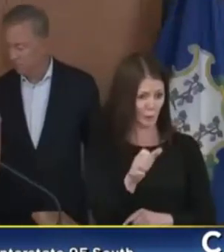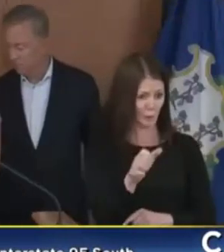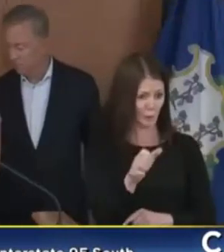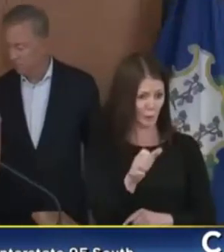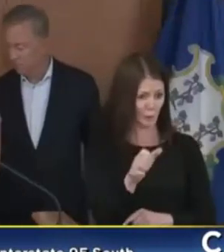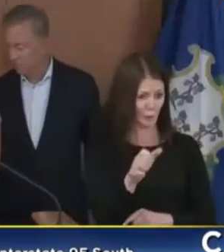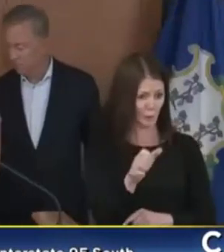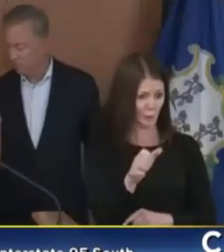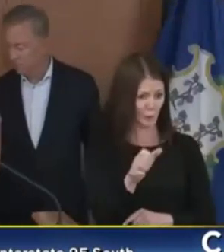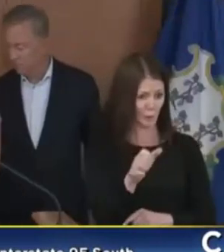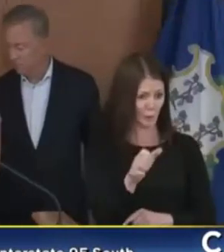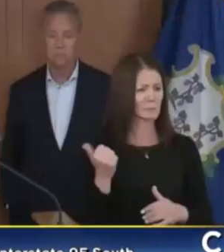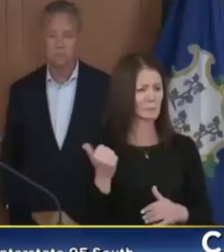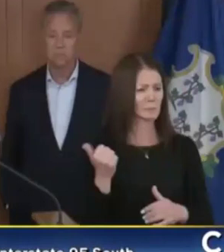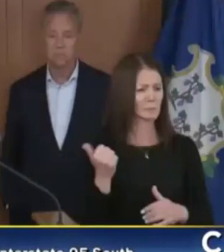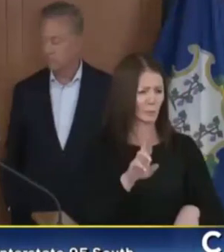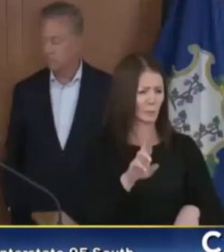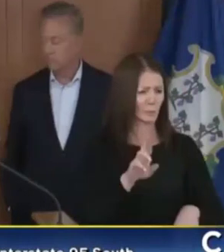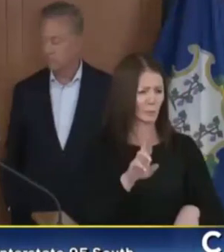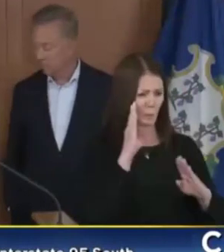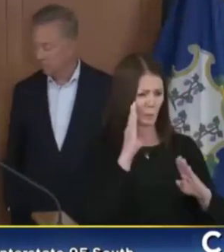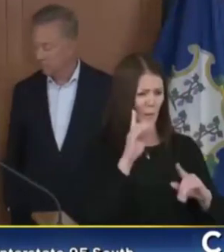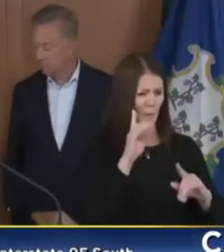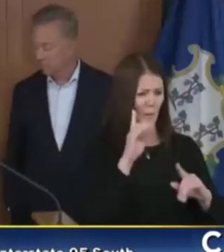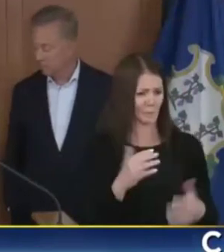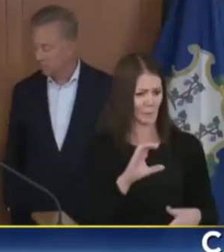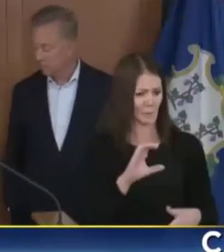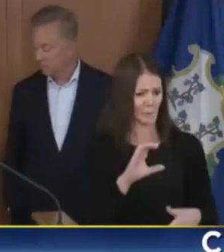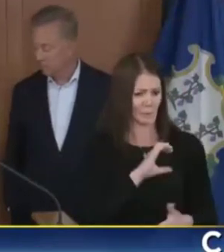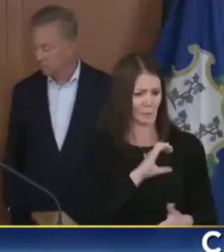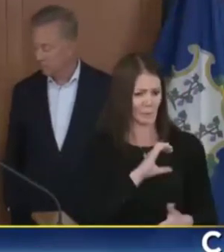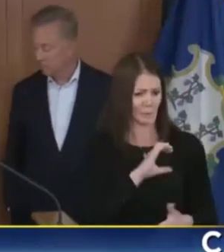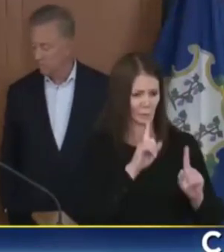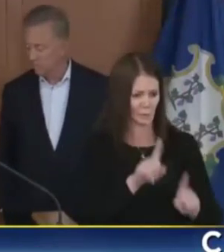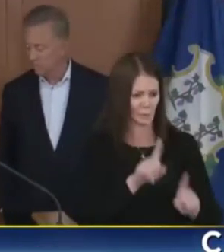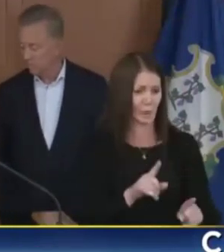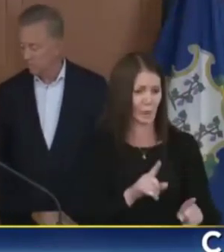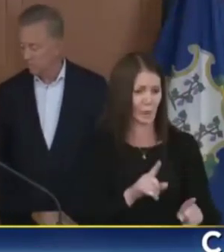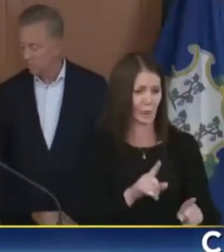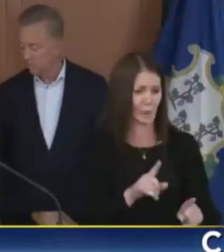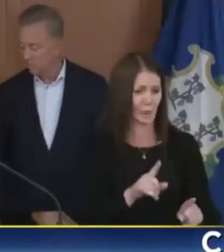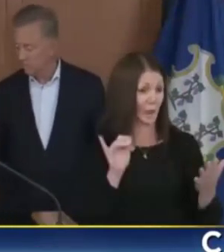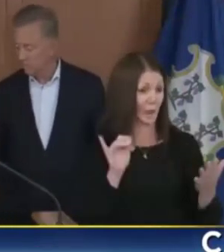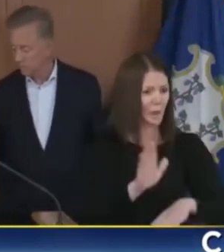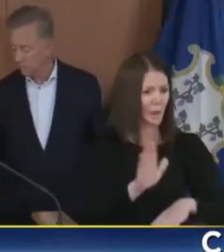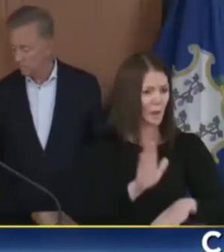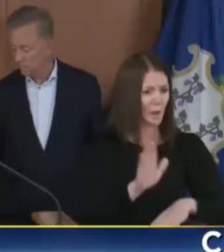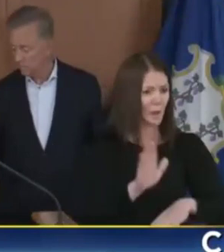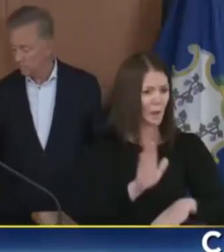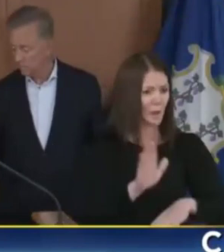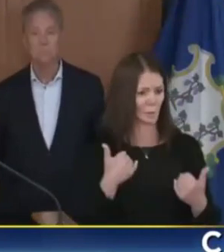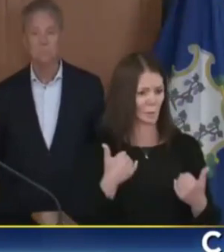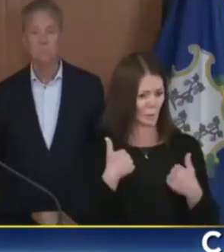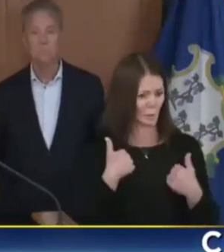I'm concerned about it, but we have troopers out there ready to respond. Should anyone have any issues, I encourage you to call 911. We have troopers ready to respond. We have